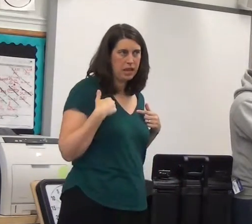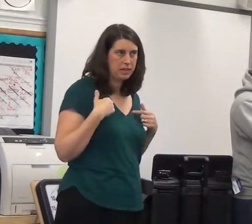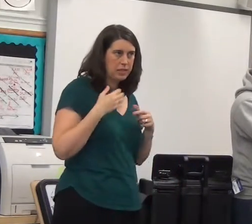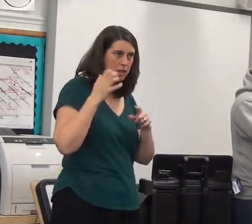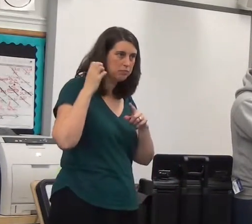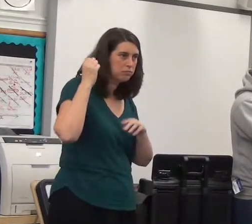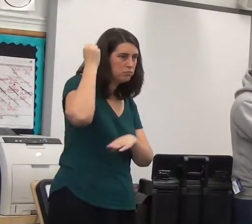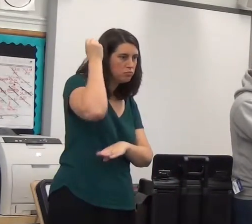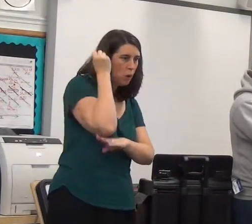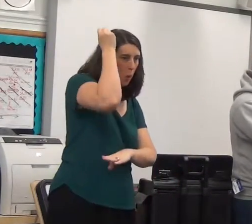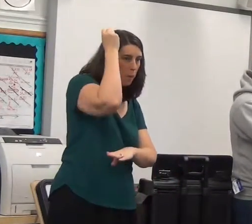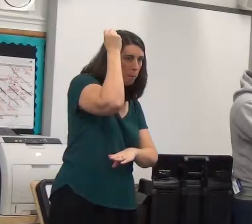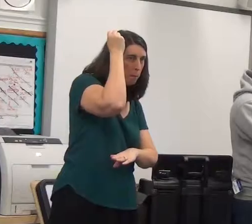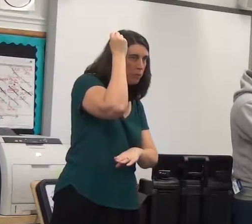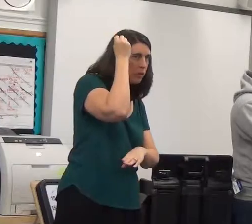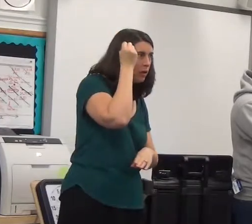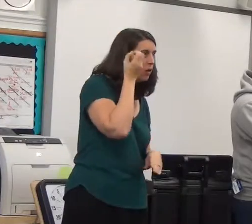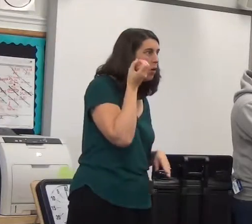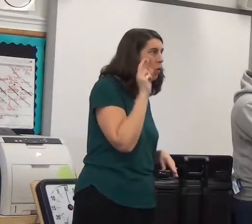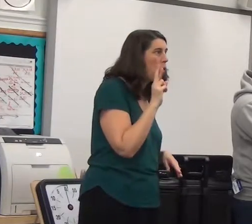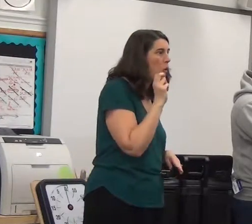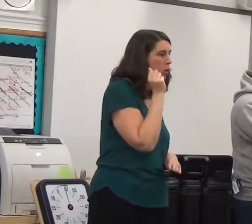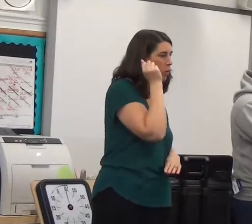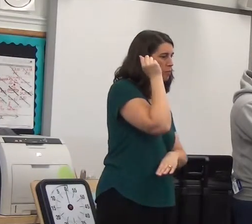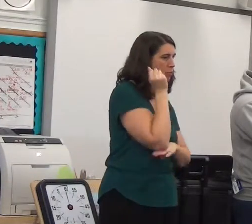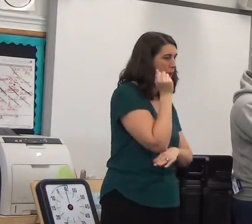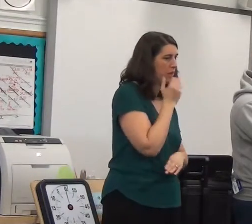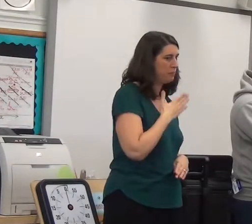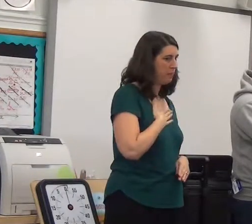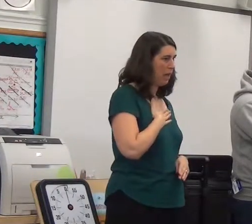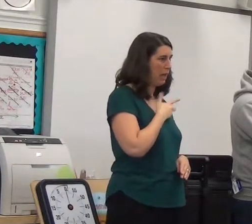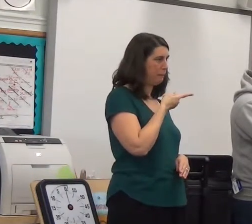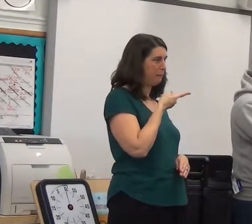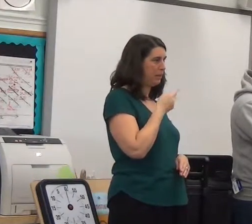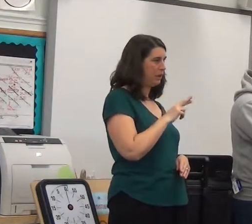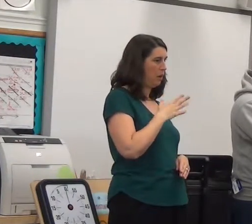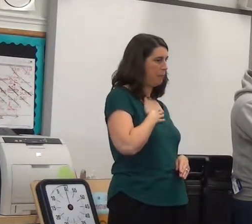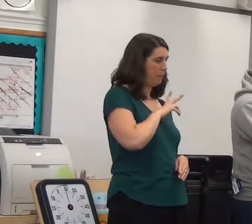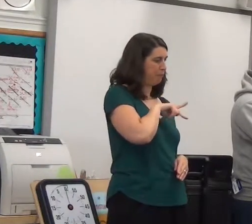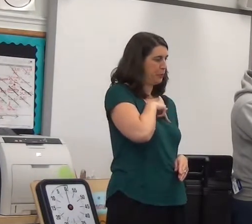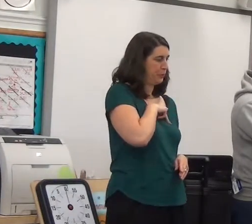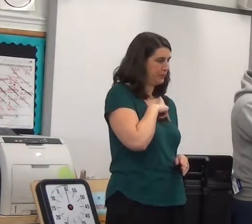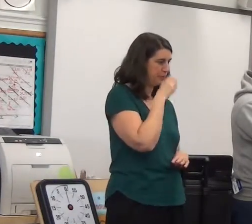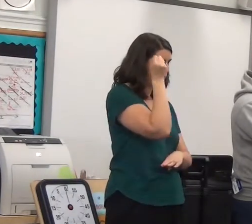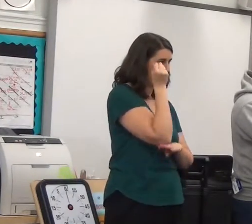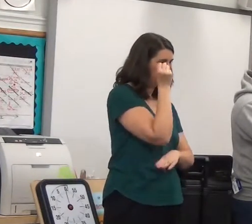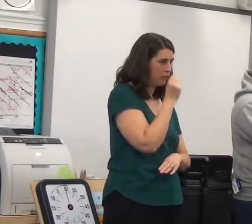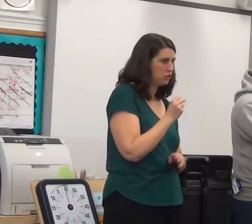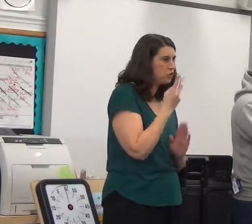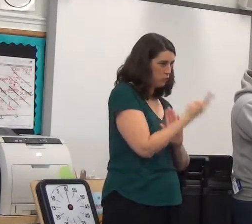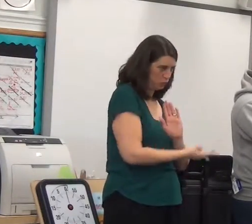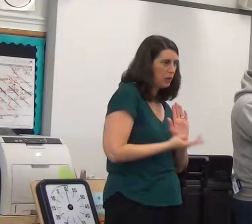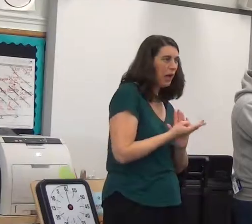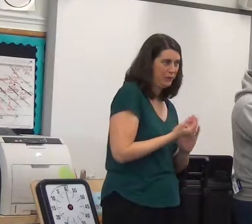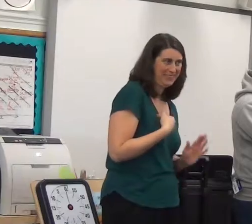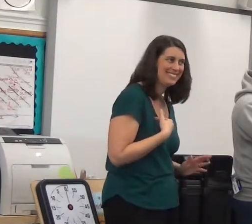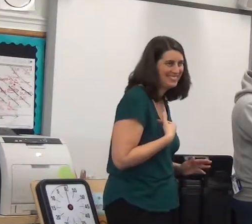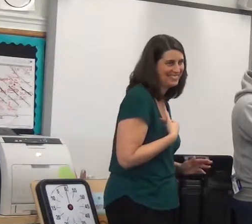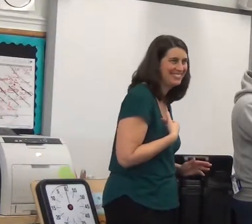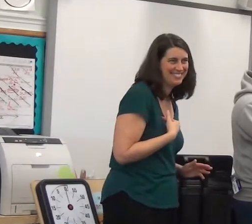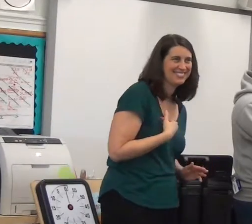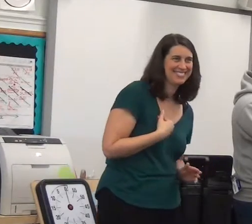that record. Or break my own personal record of just under 2 hours.